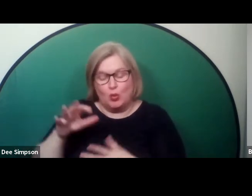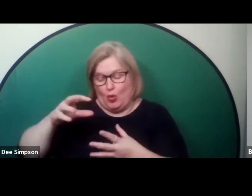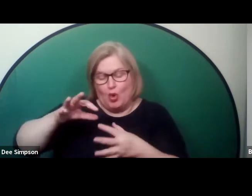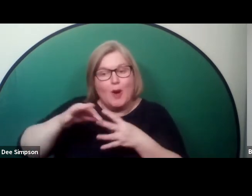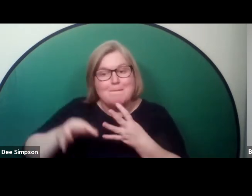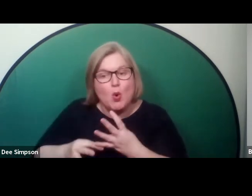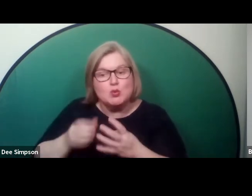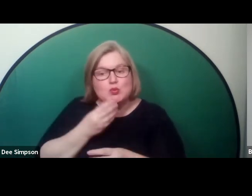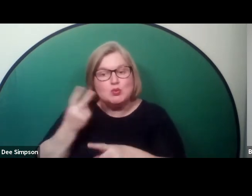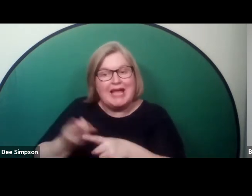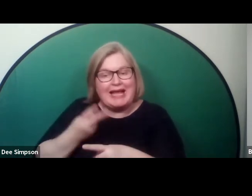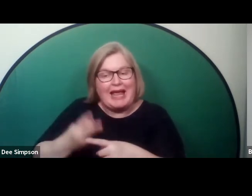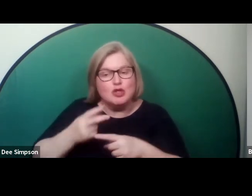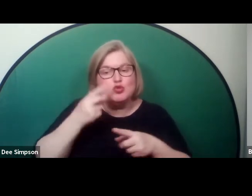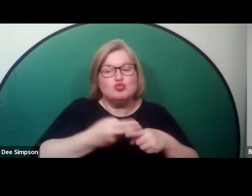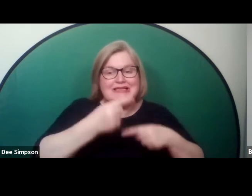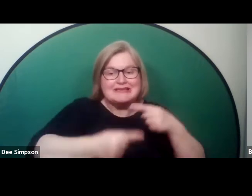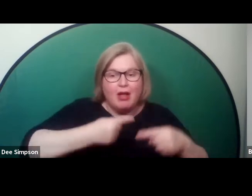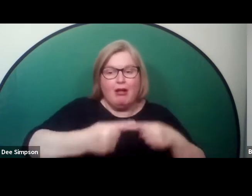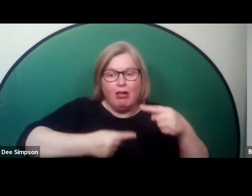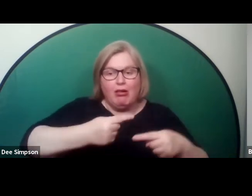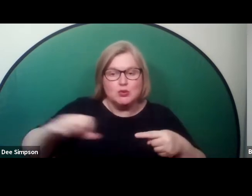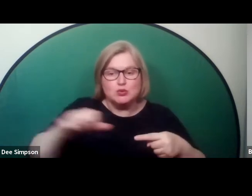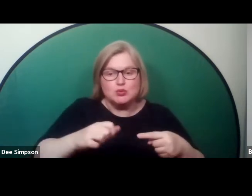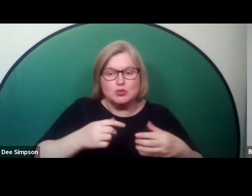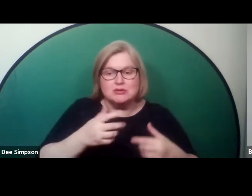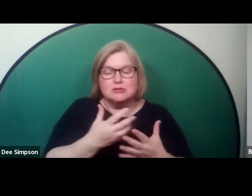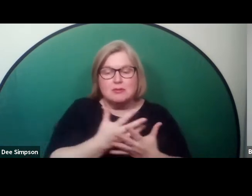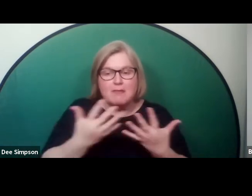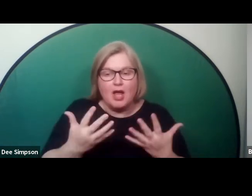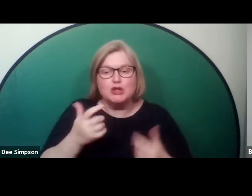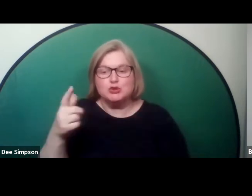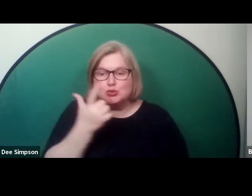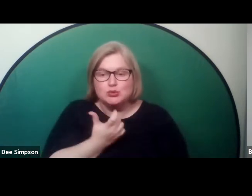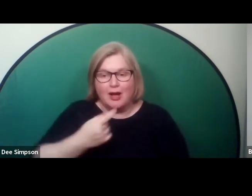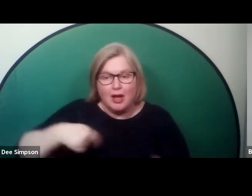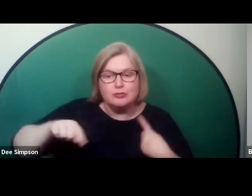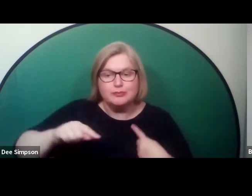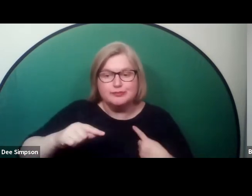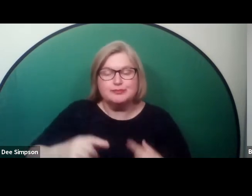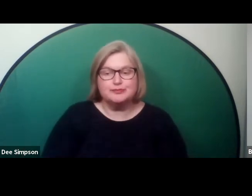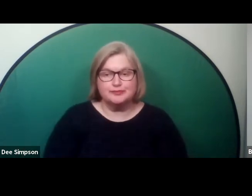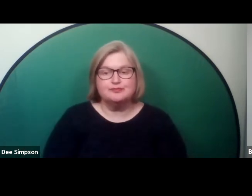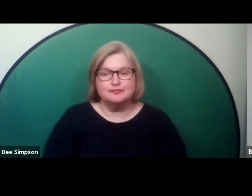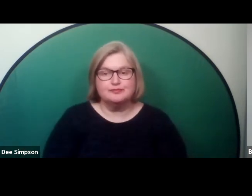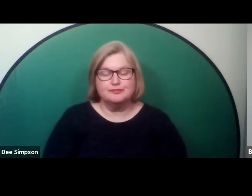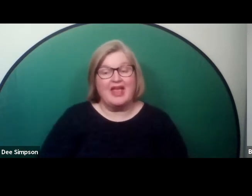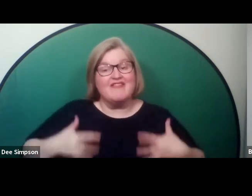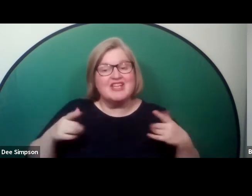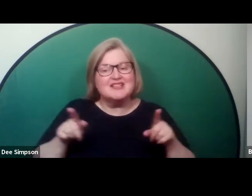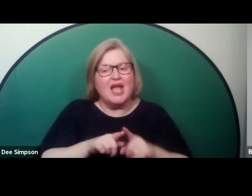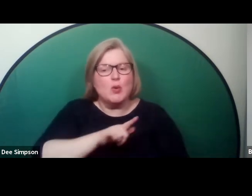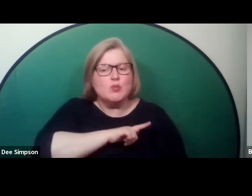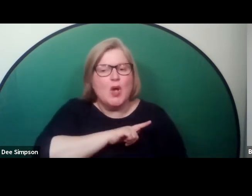be recycling as much as we possibly can. Now, it seems like, why